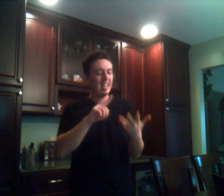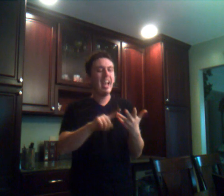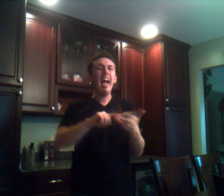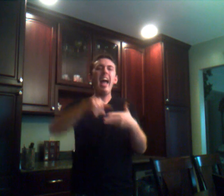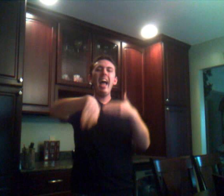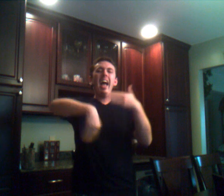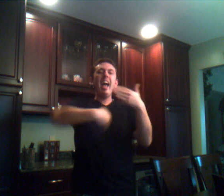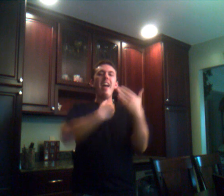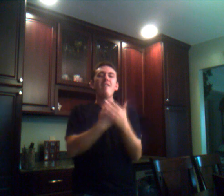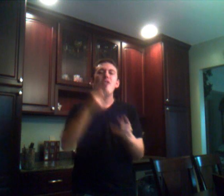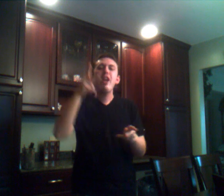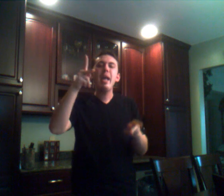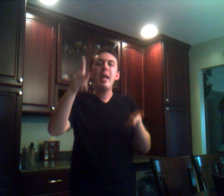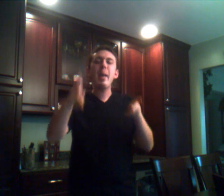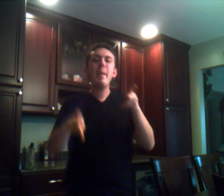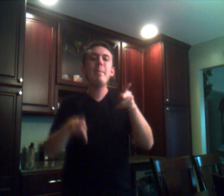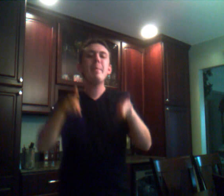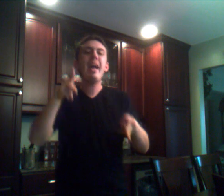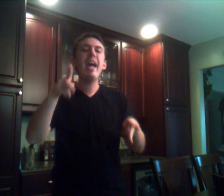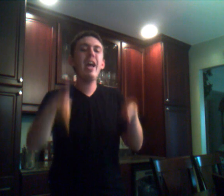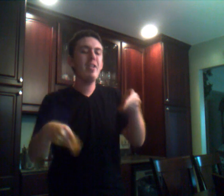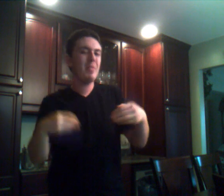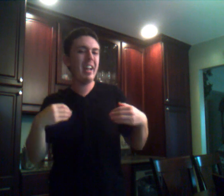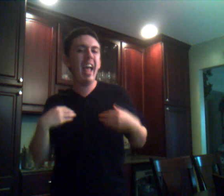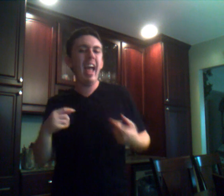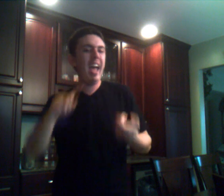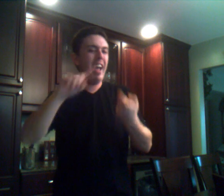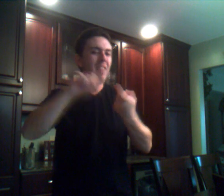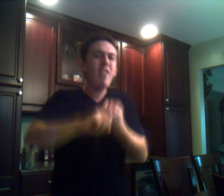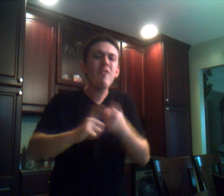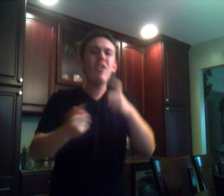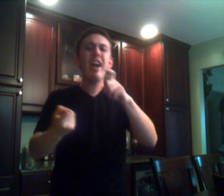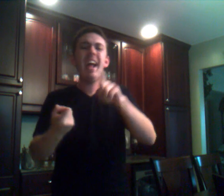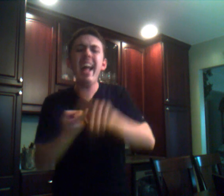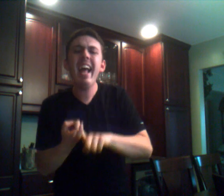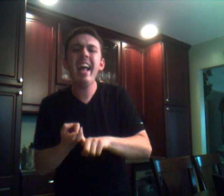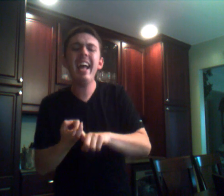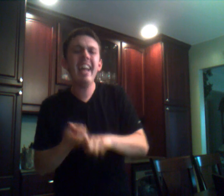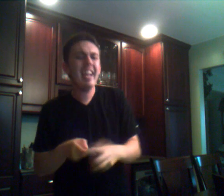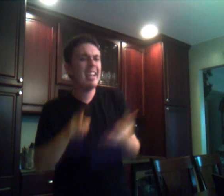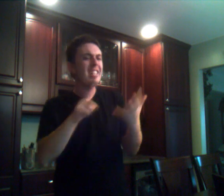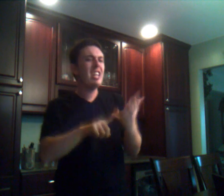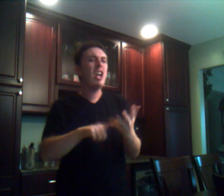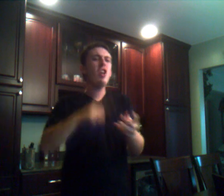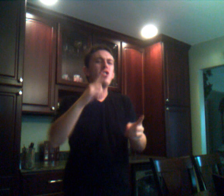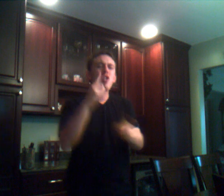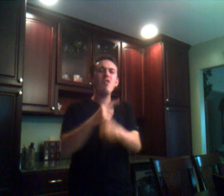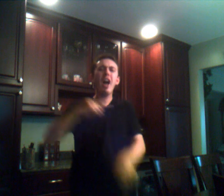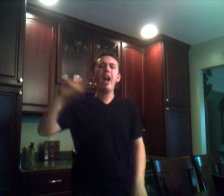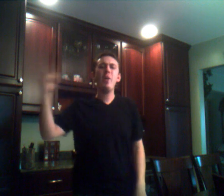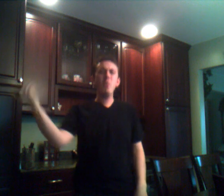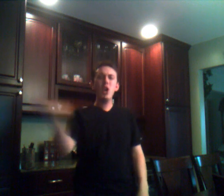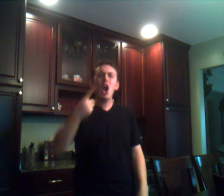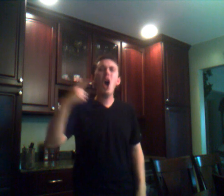Every man will have a friend And life will